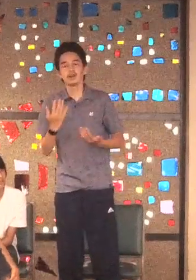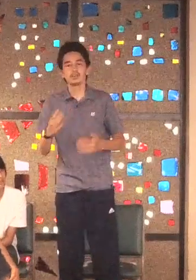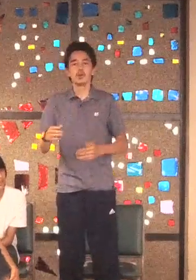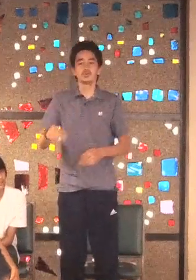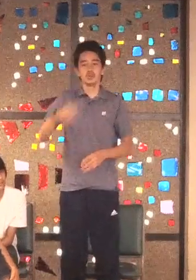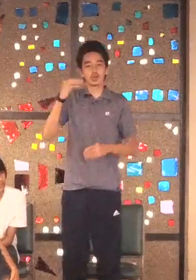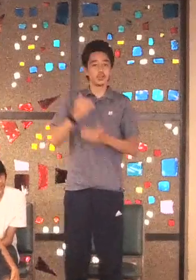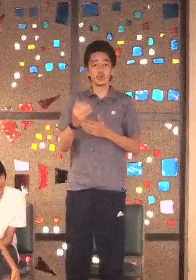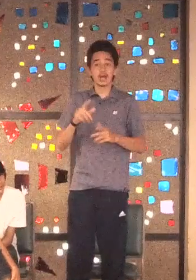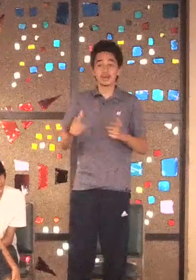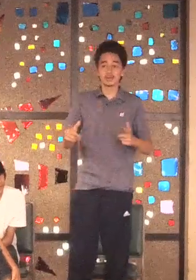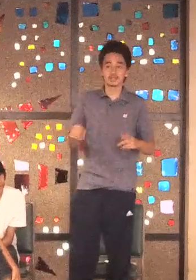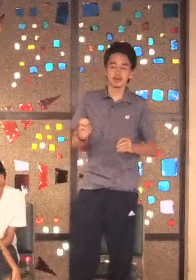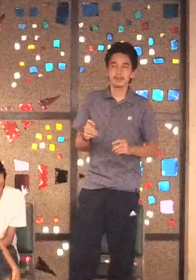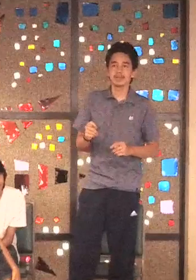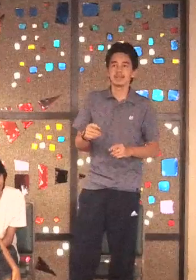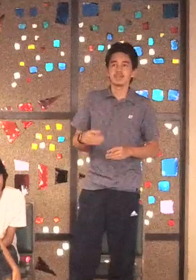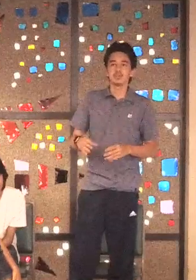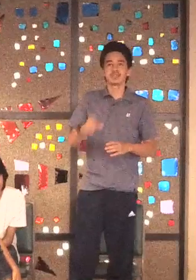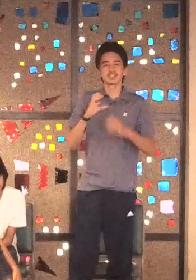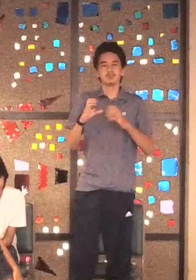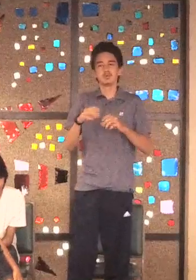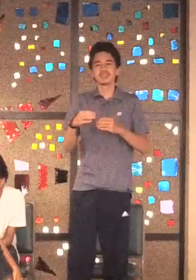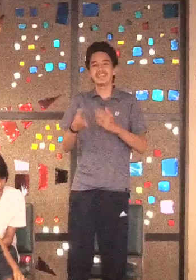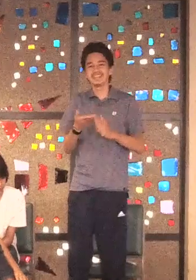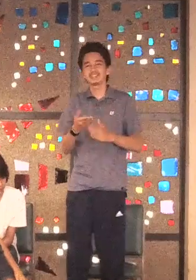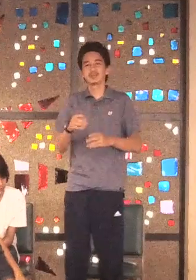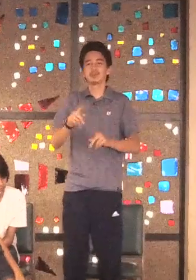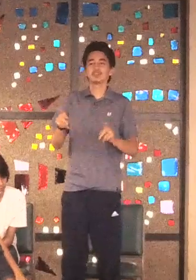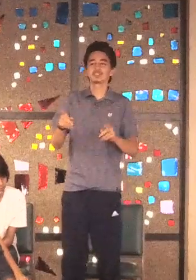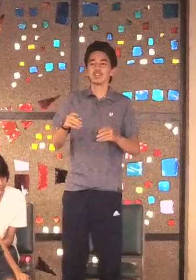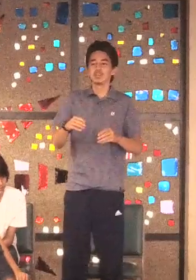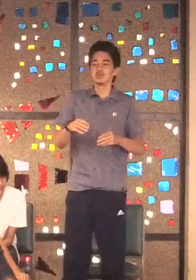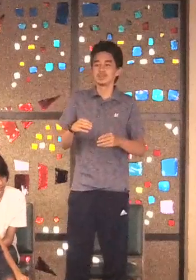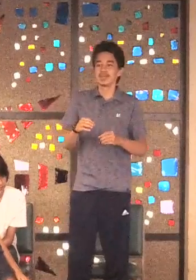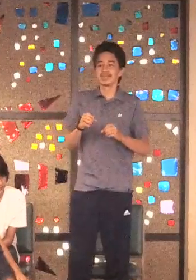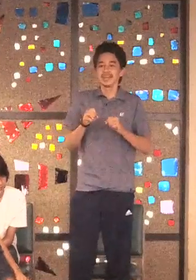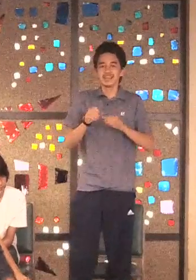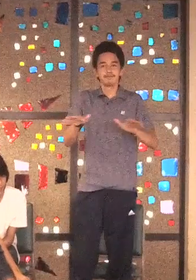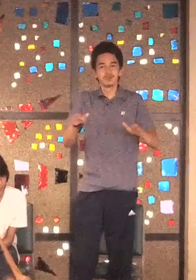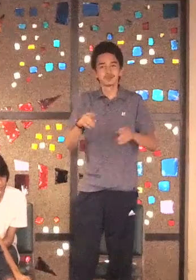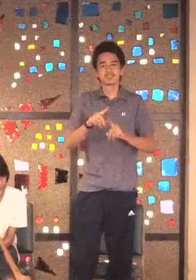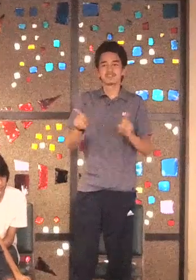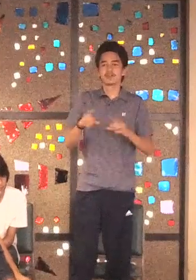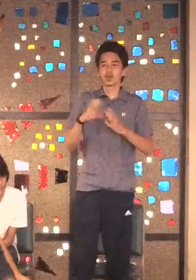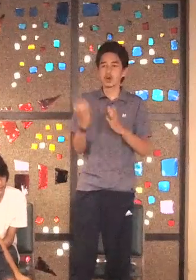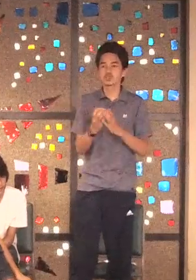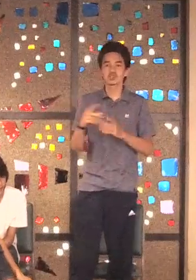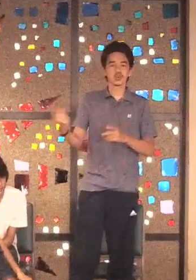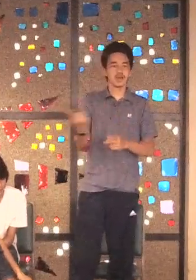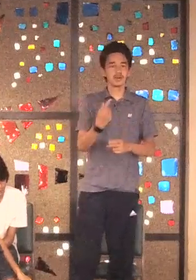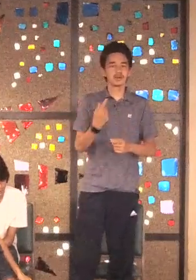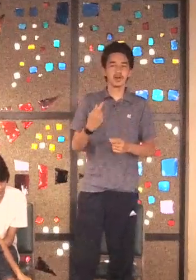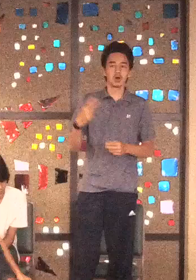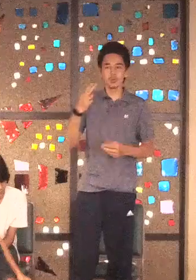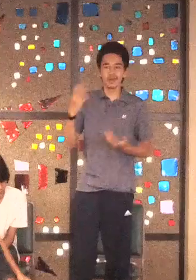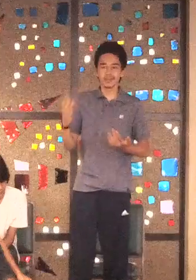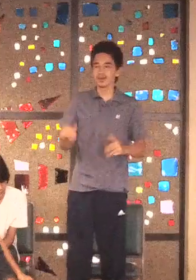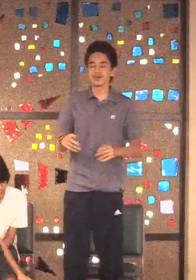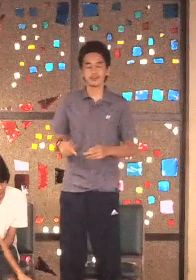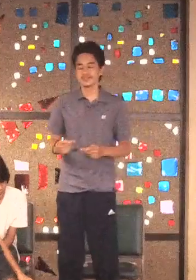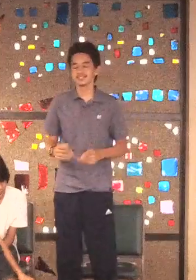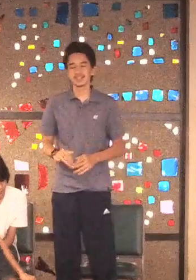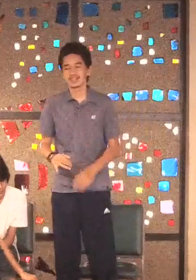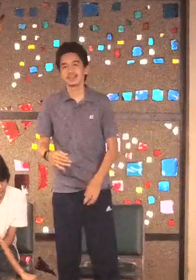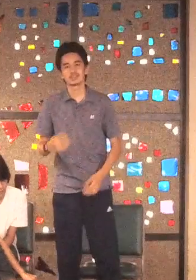nothing wrong, you know? You learn a new language from it, you get to communicate easier, plus you get influenced in different cultures around Hawaii